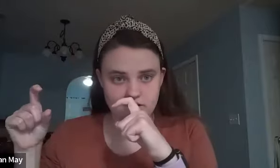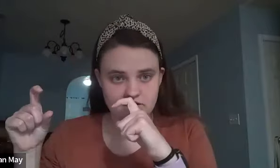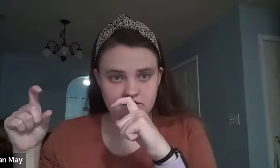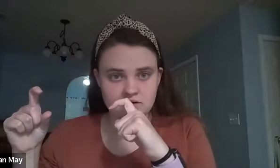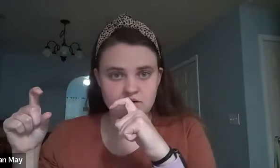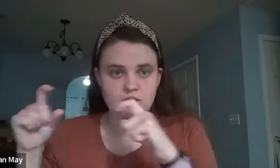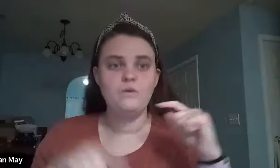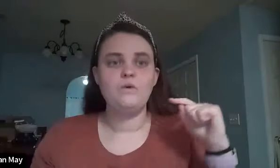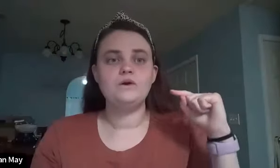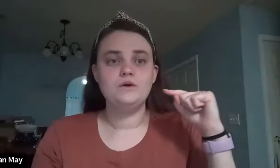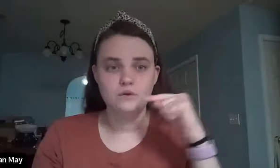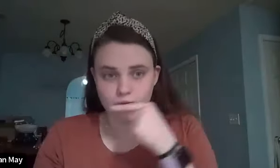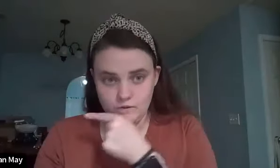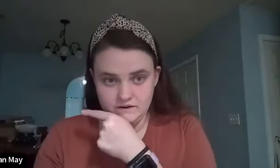or corn.